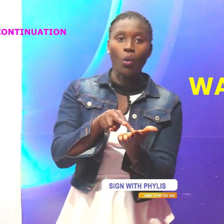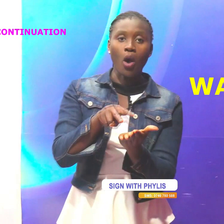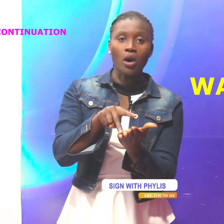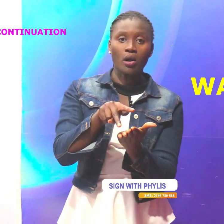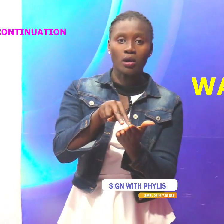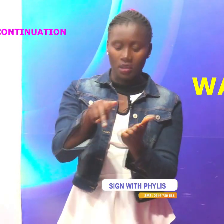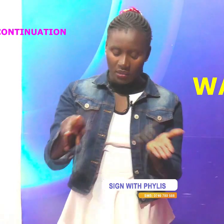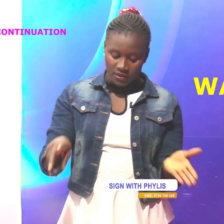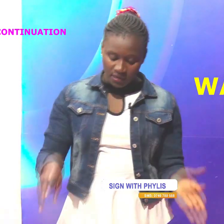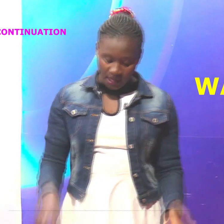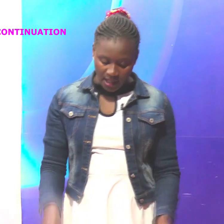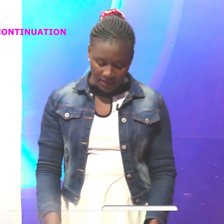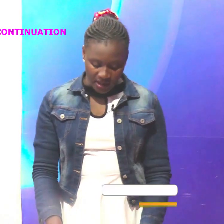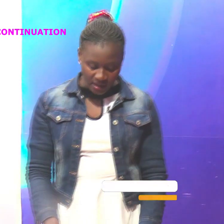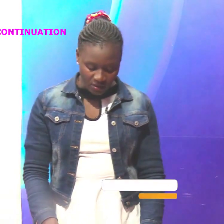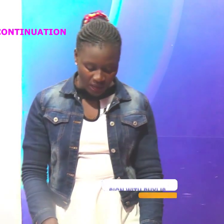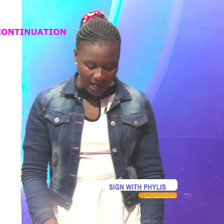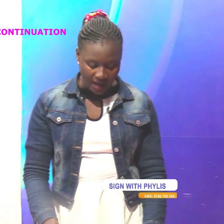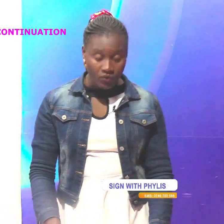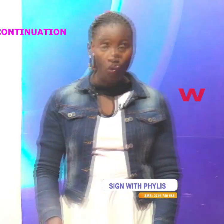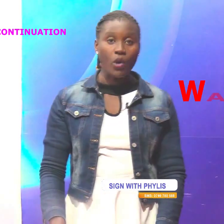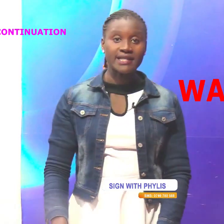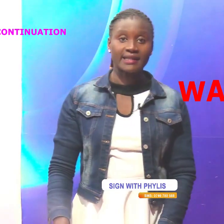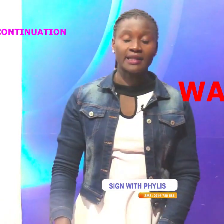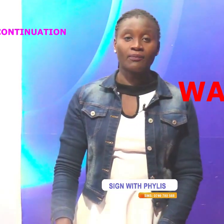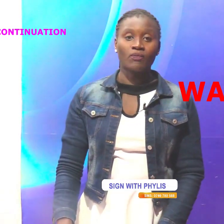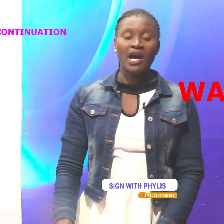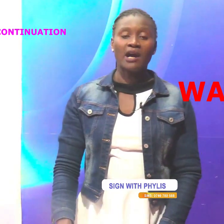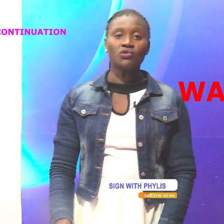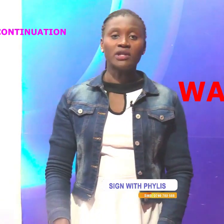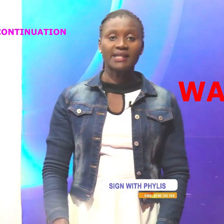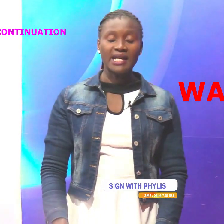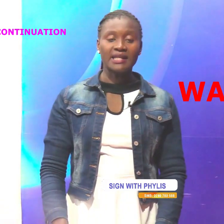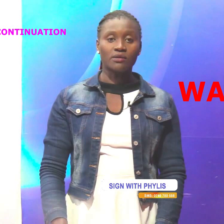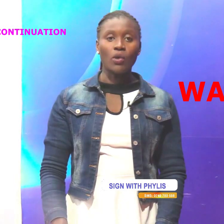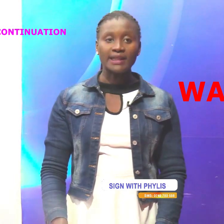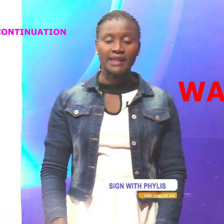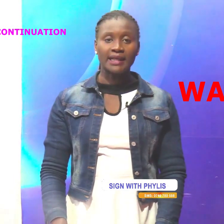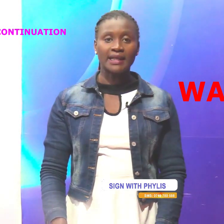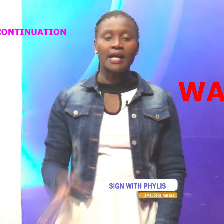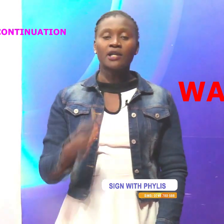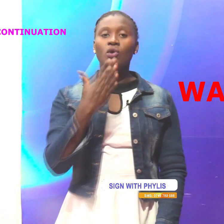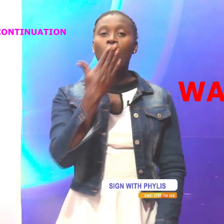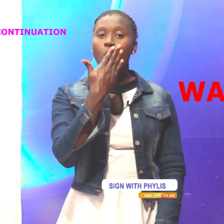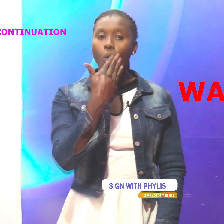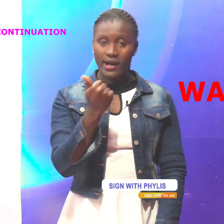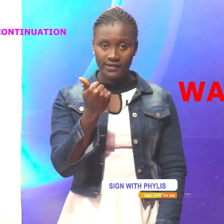Walk. And then we have want. How do we sign it? Want. So, want, like